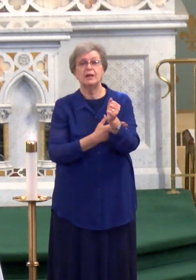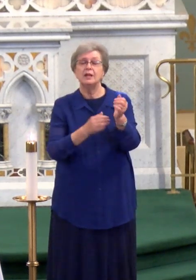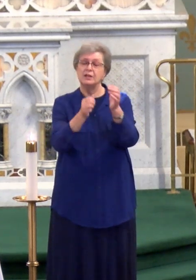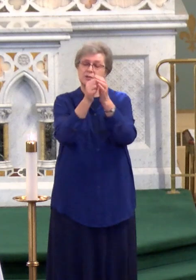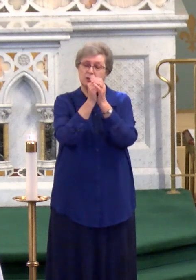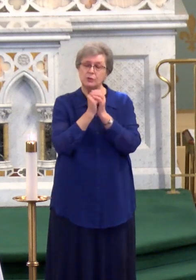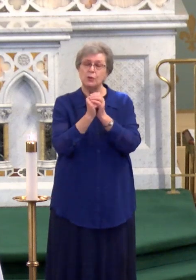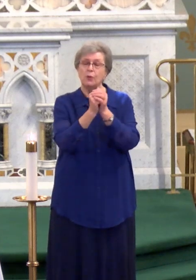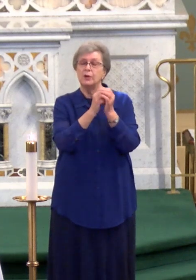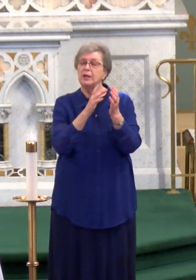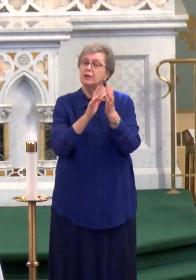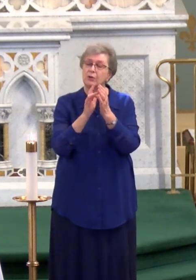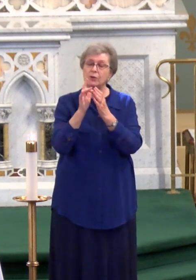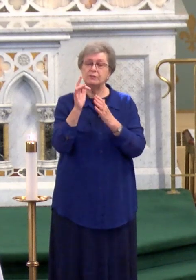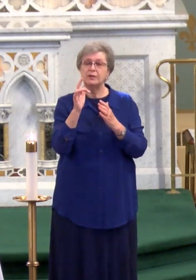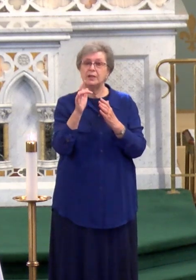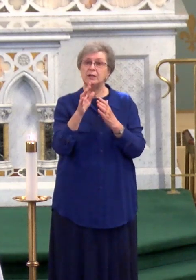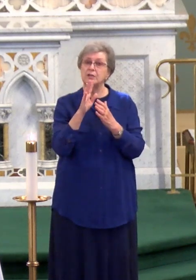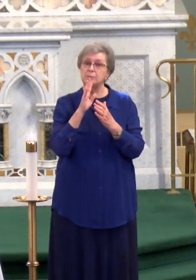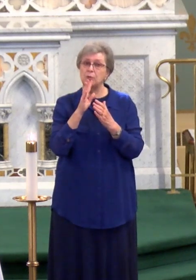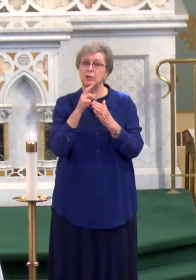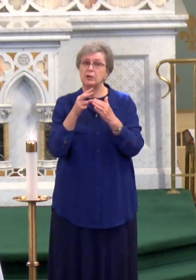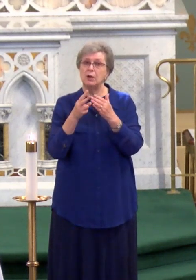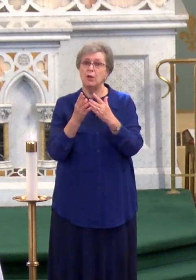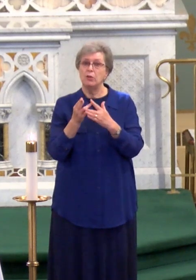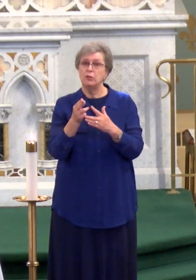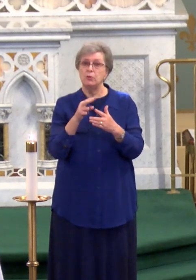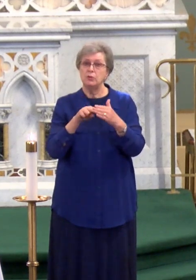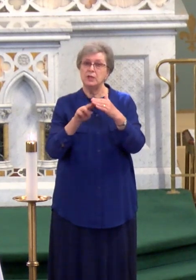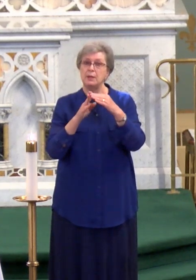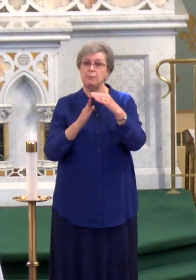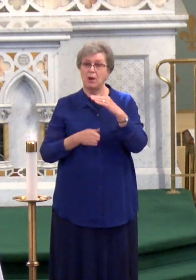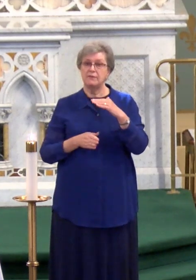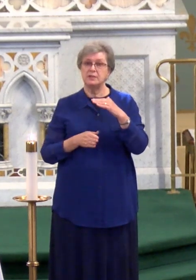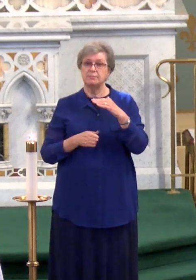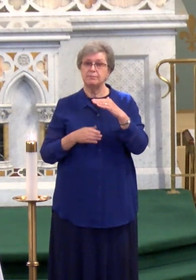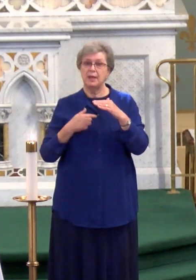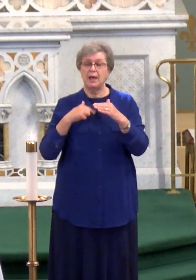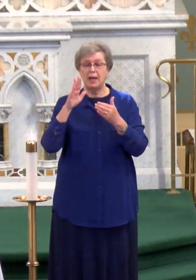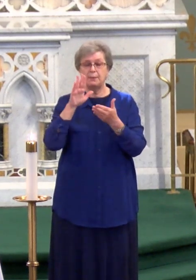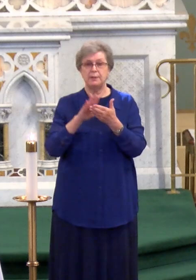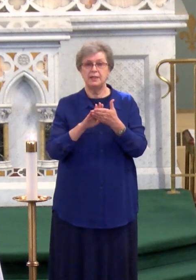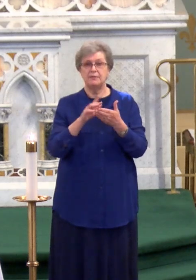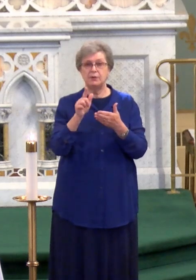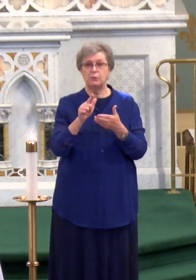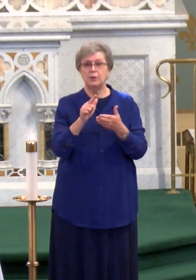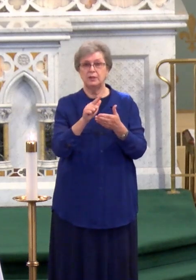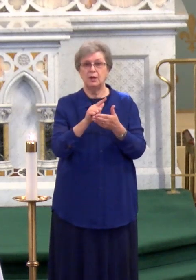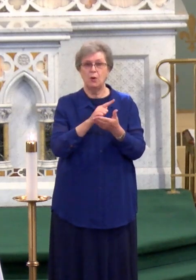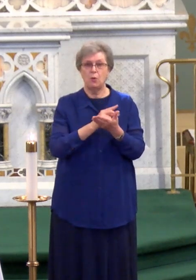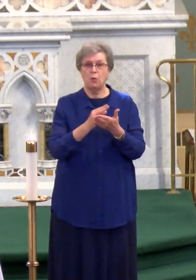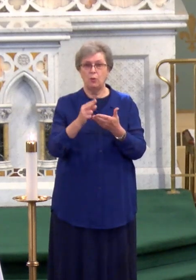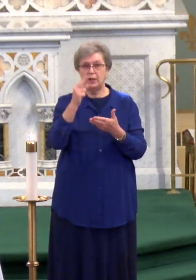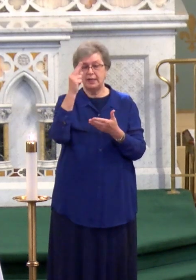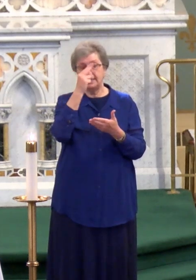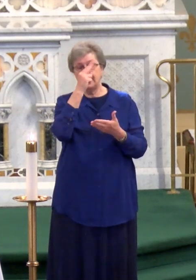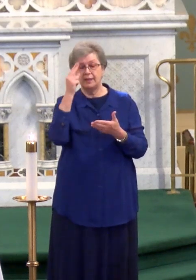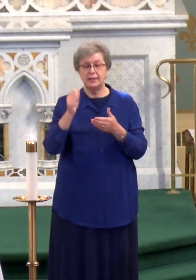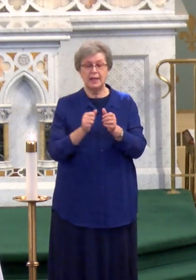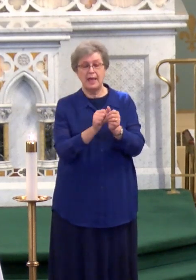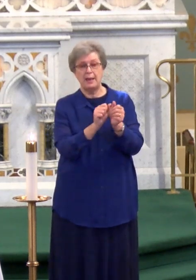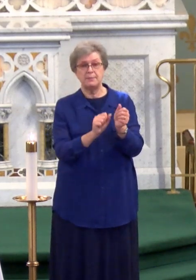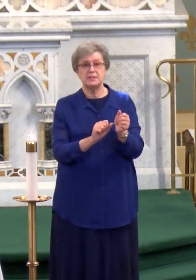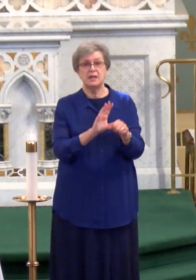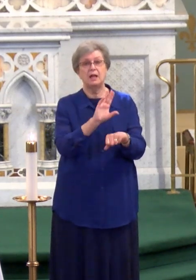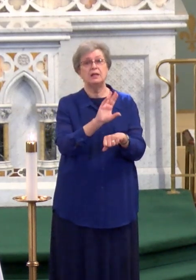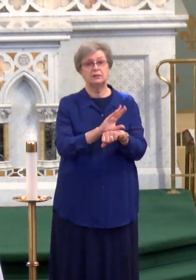Son is adored and glorified, who has spoken through the prophets. I believe in one holy, Catholic,